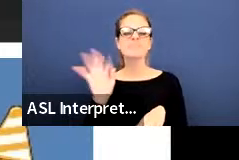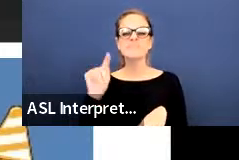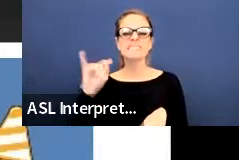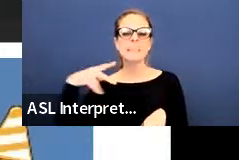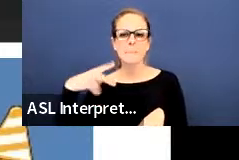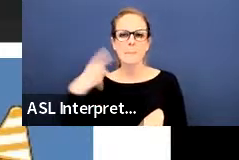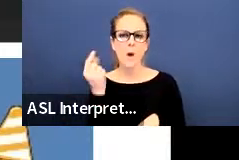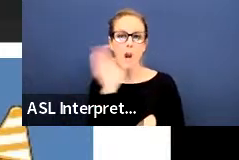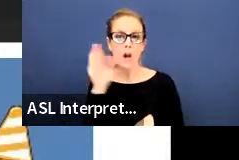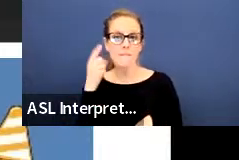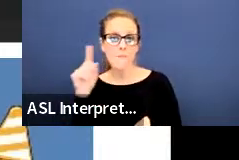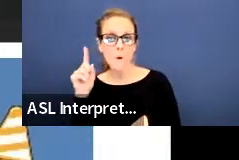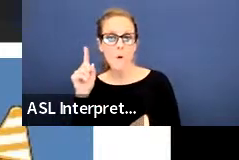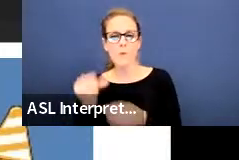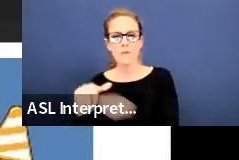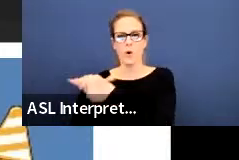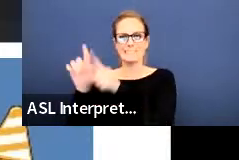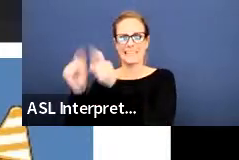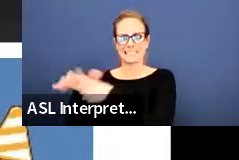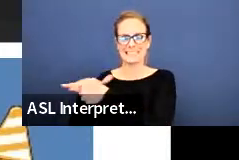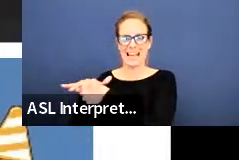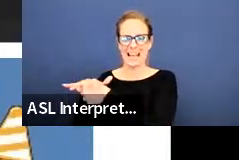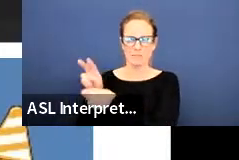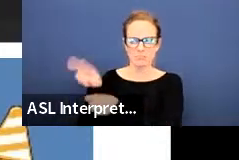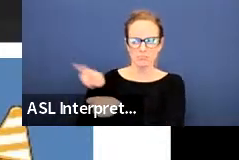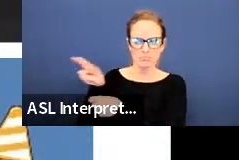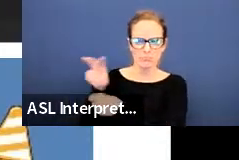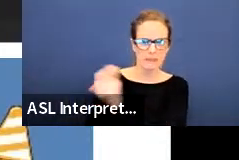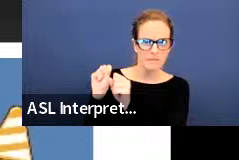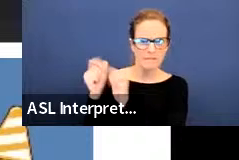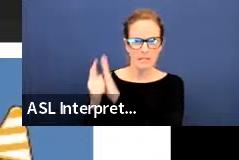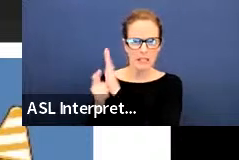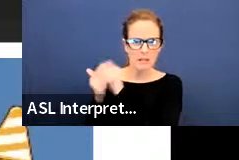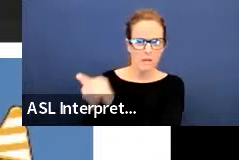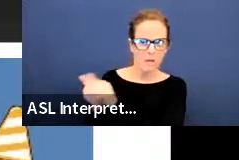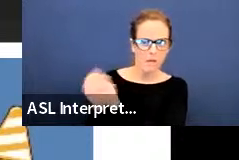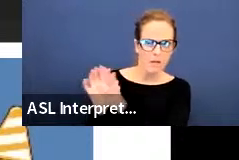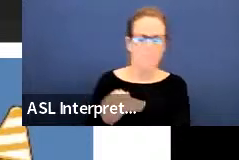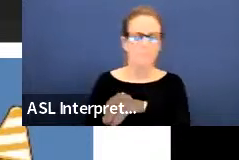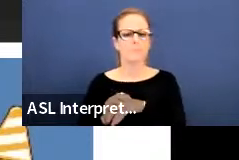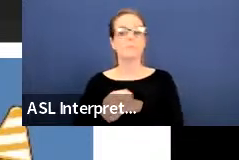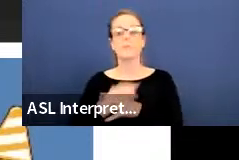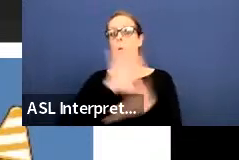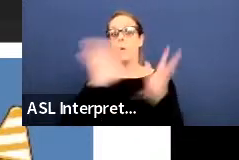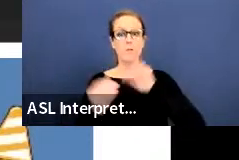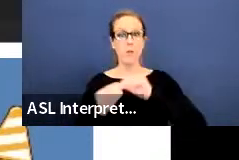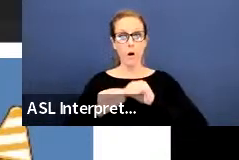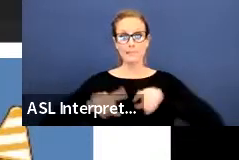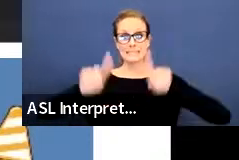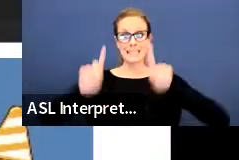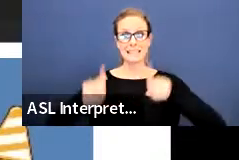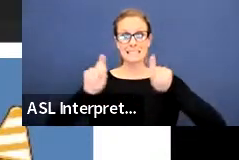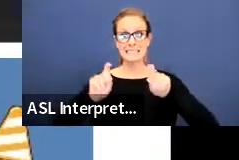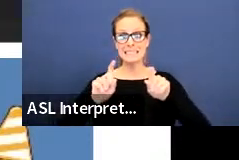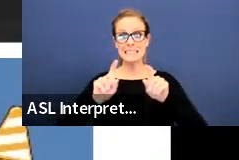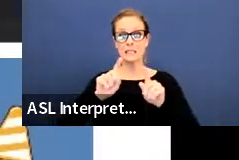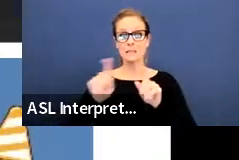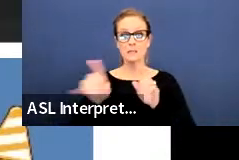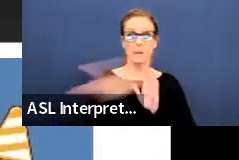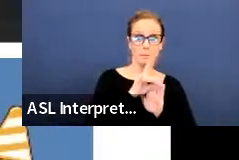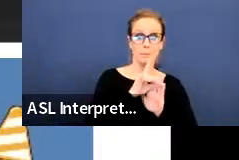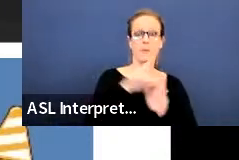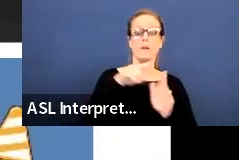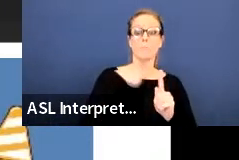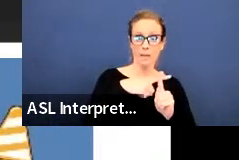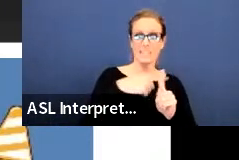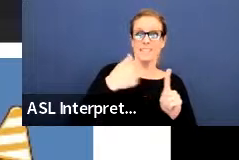to look for at a testing site. Overall, our testing positivity continues to decline. So that's really